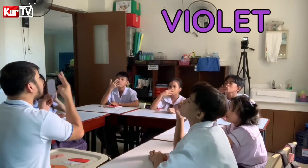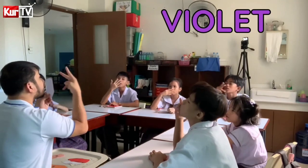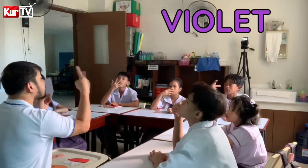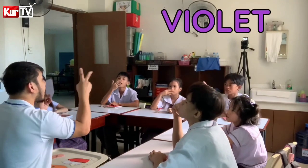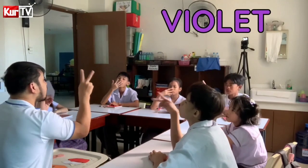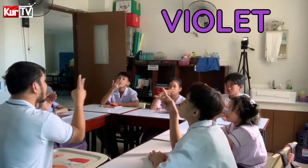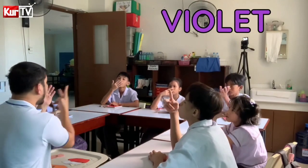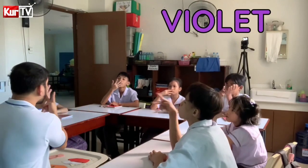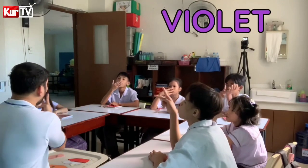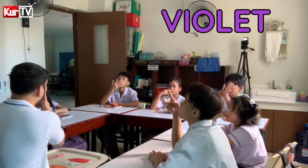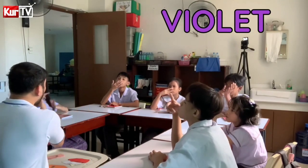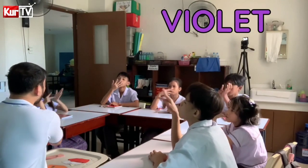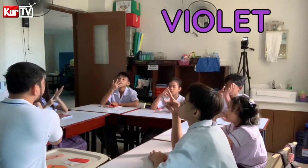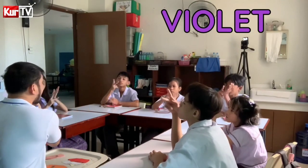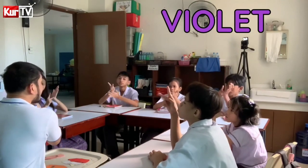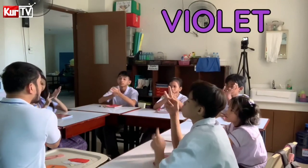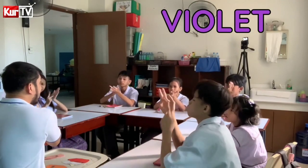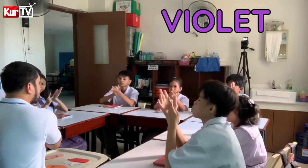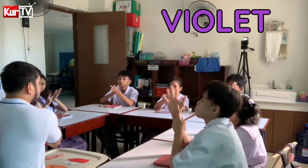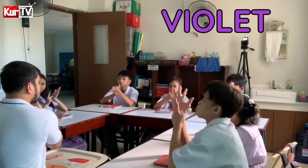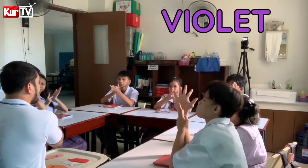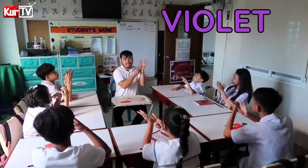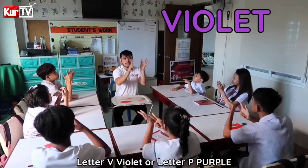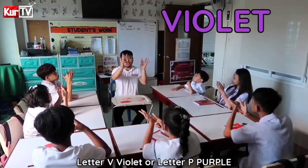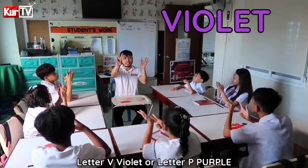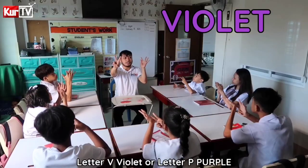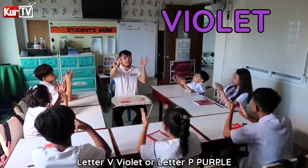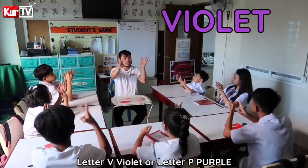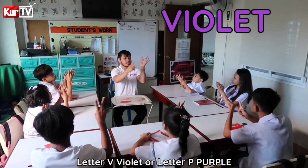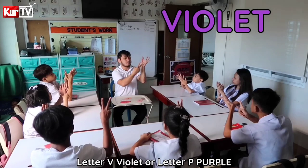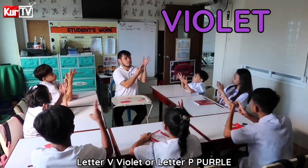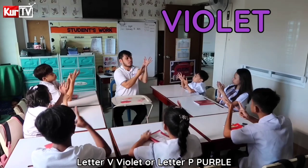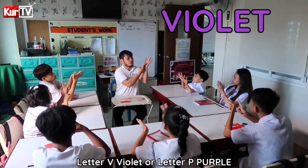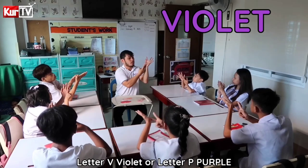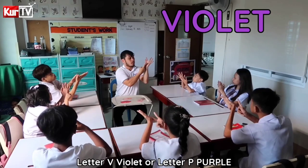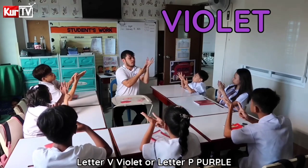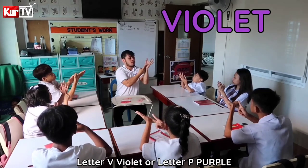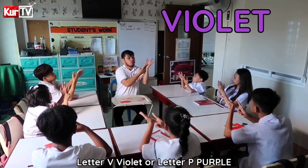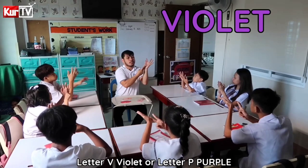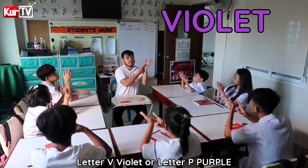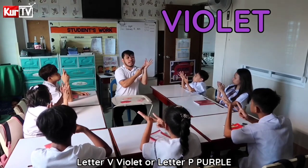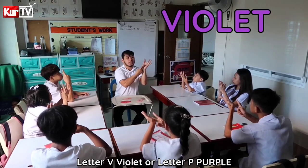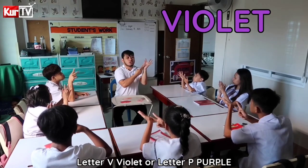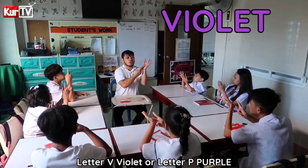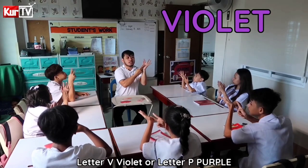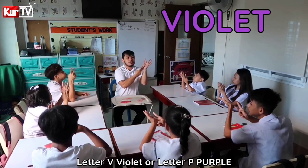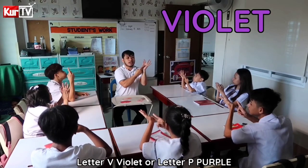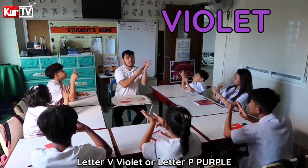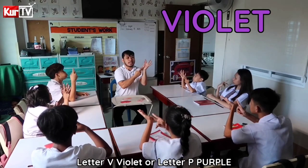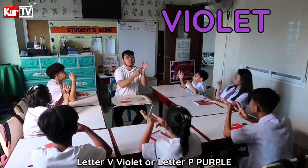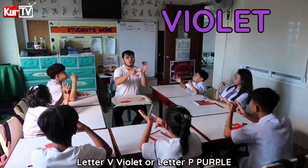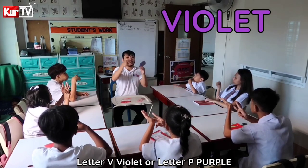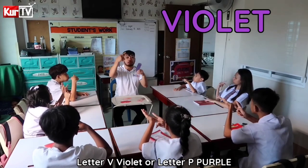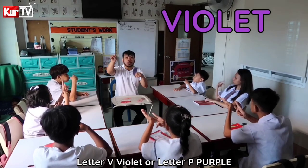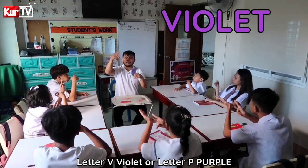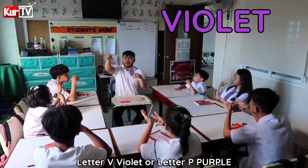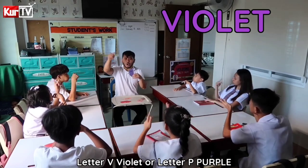violet or violet. Ayan, letter B. Pwede ganito na violet or purple.